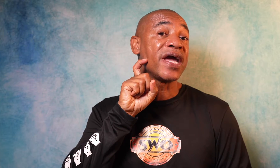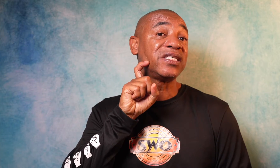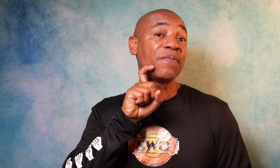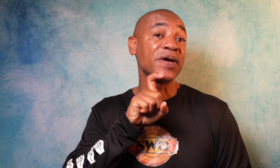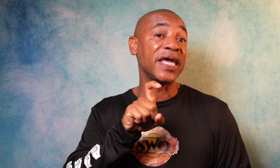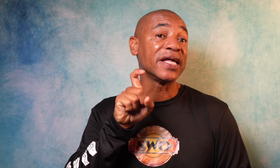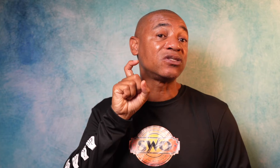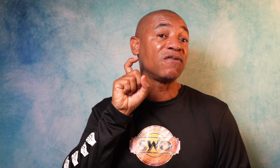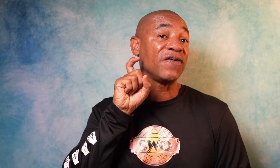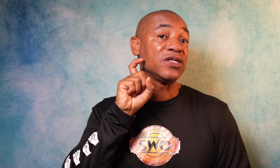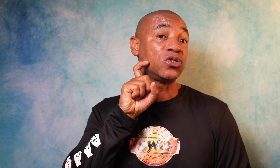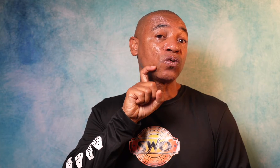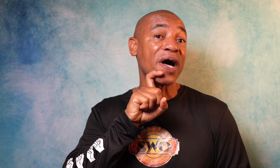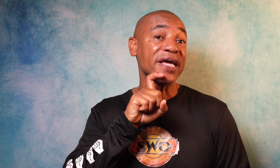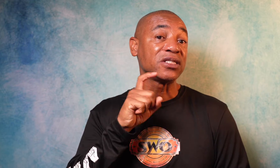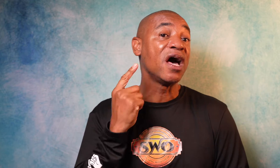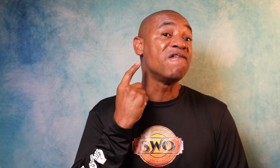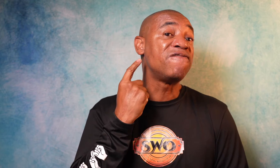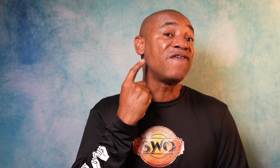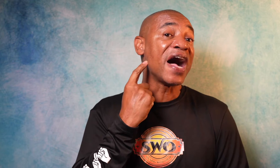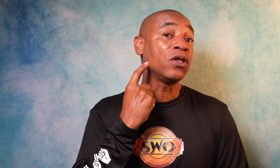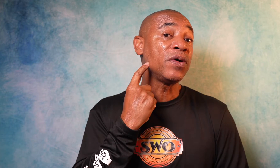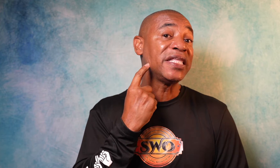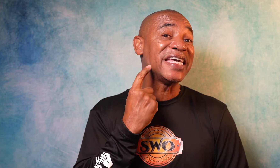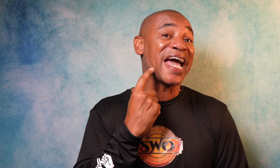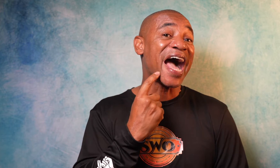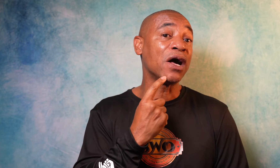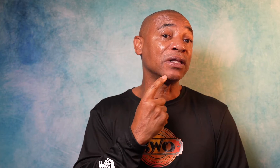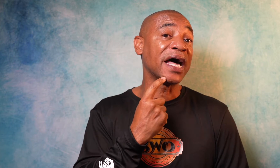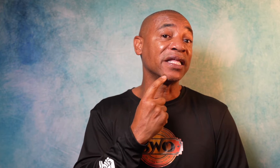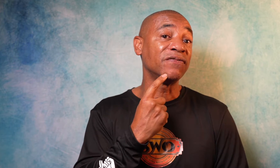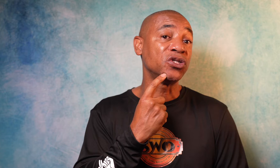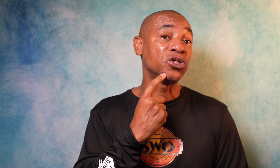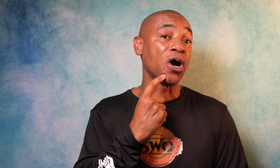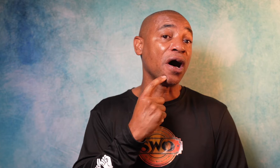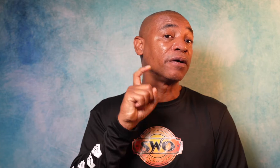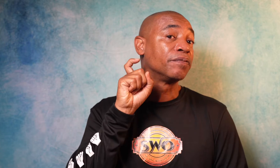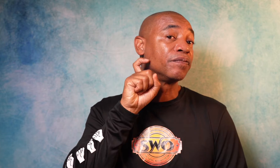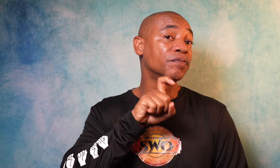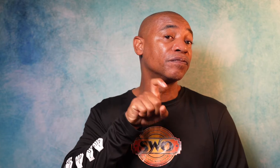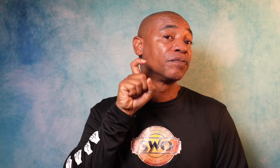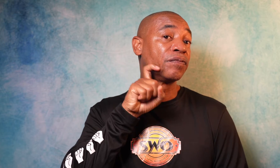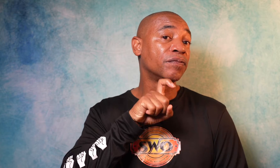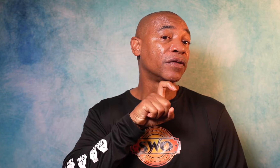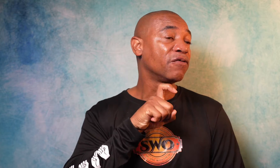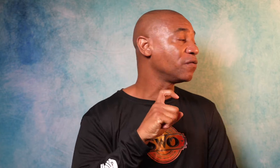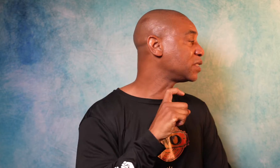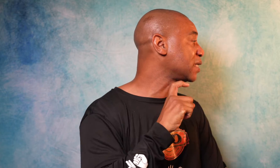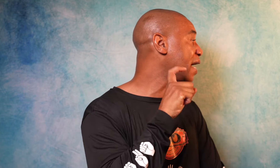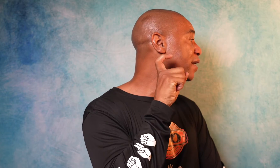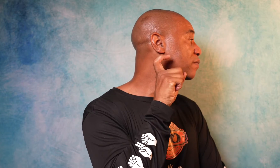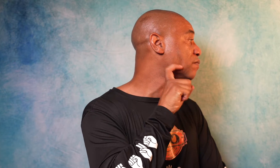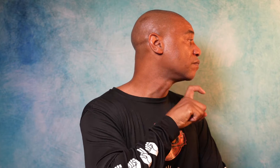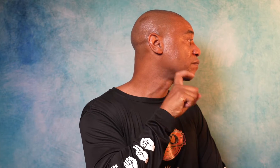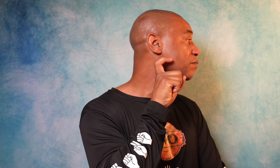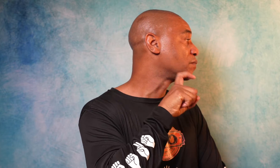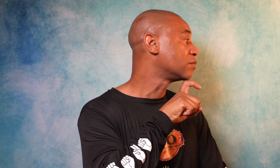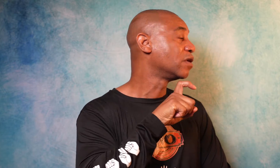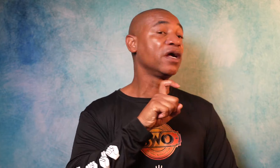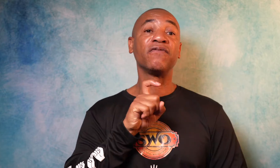up against the face twice, following the outline of the jaw. From the side, and from